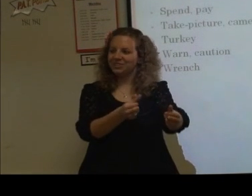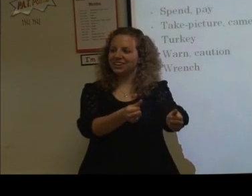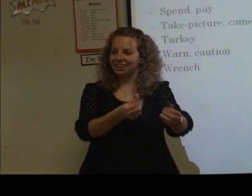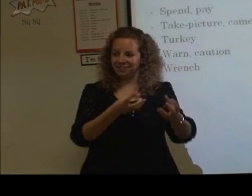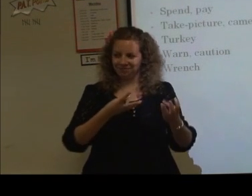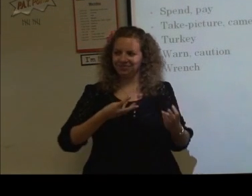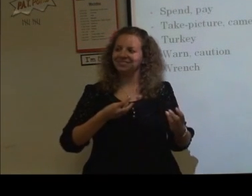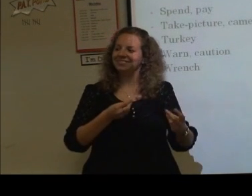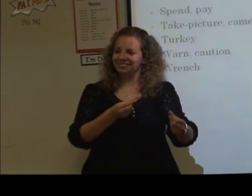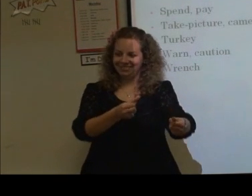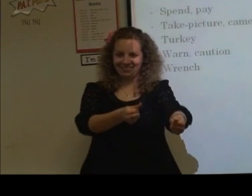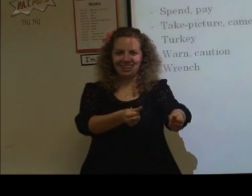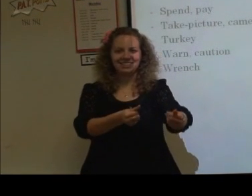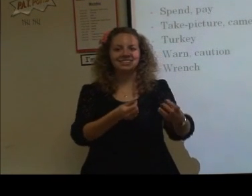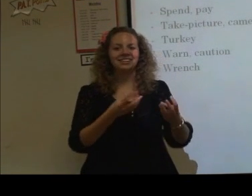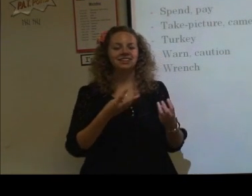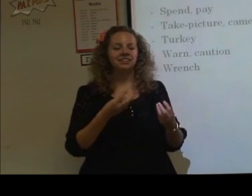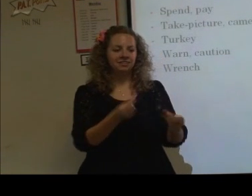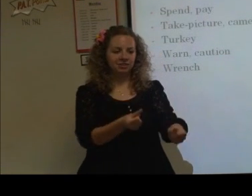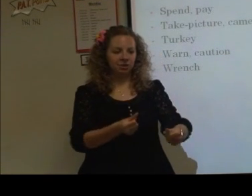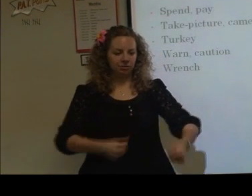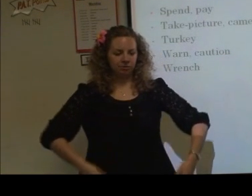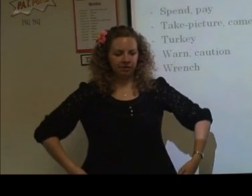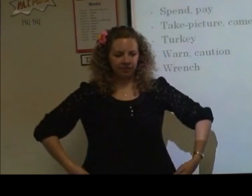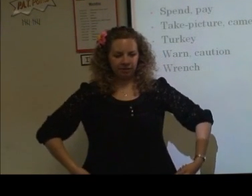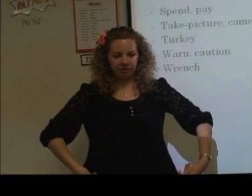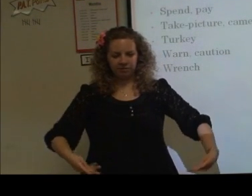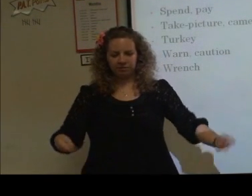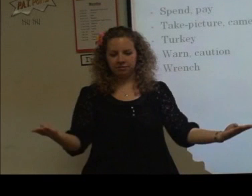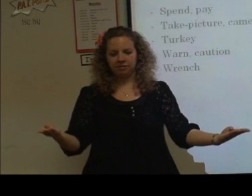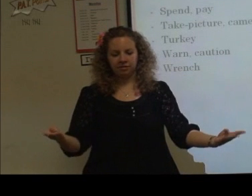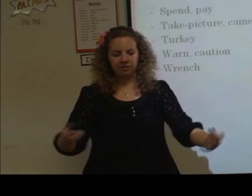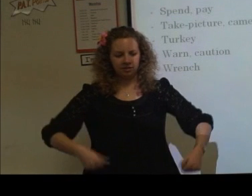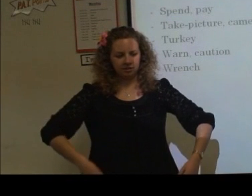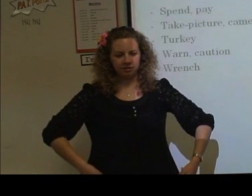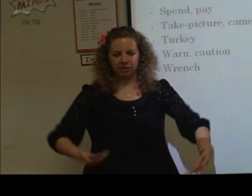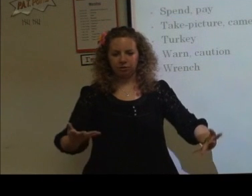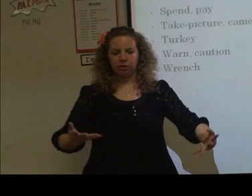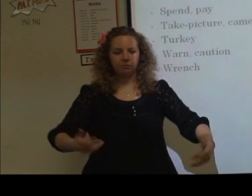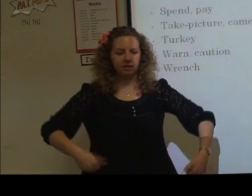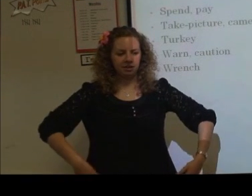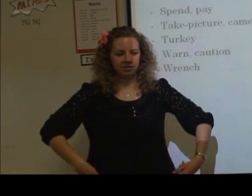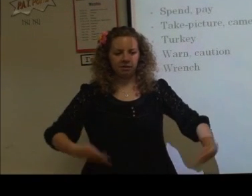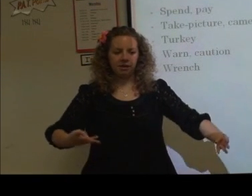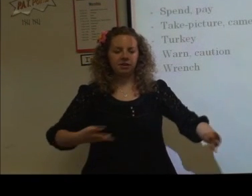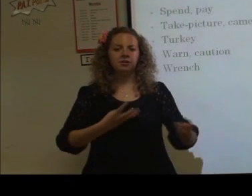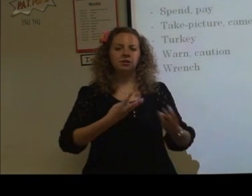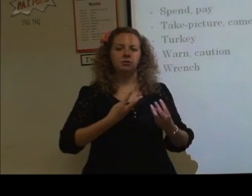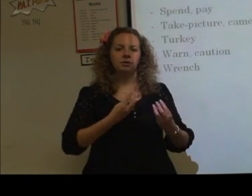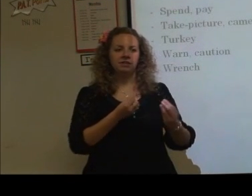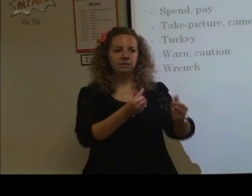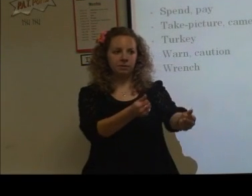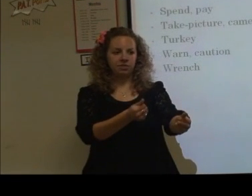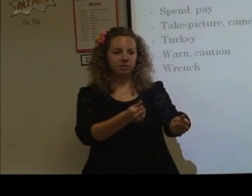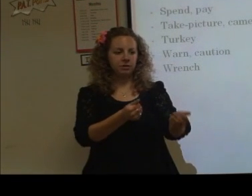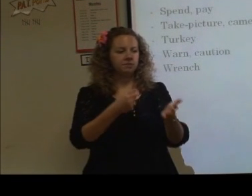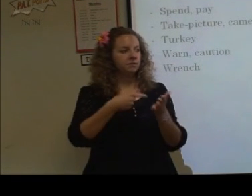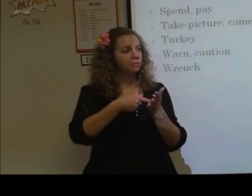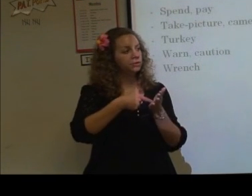You got it? Yes. So we have that one. It's like throwing your money out that way. We have spend this way. We also